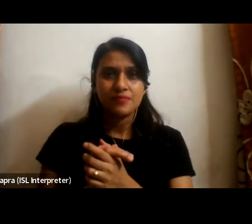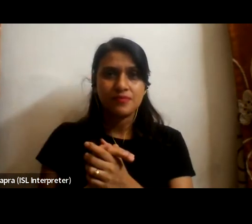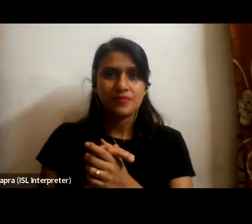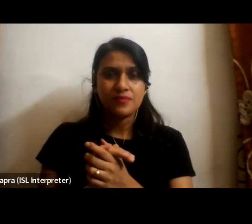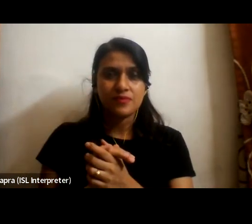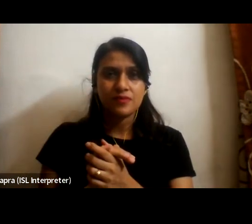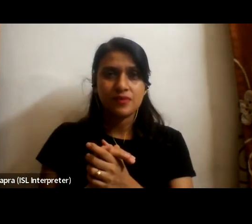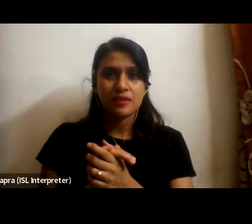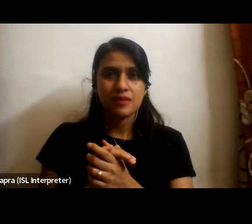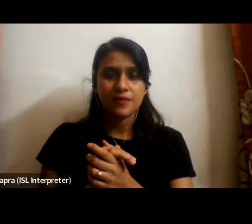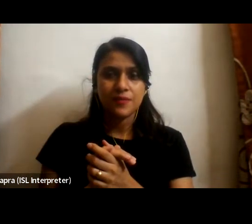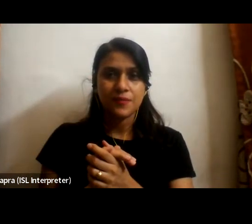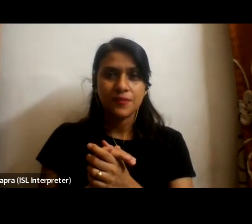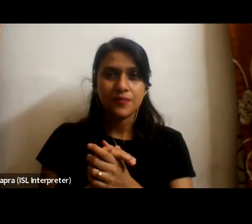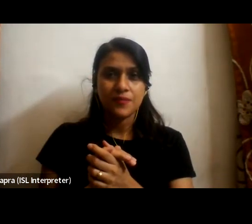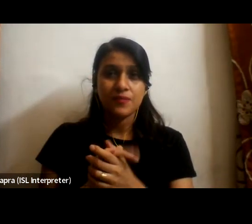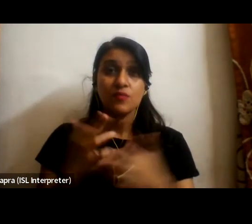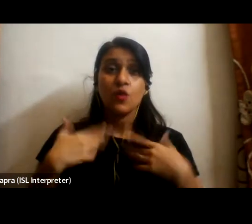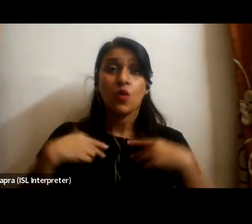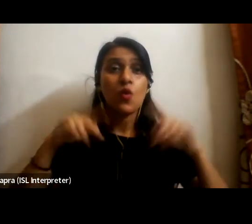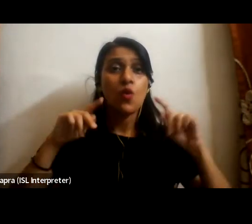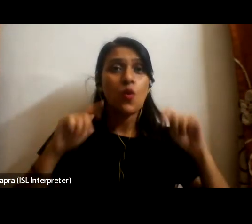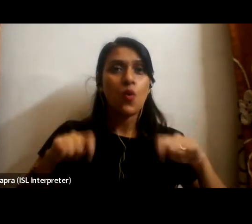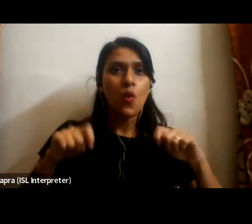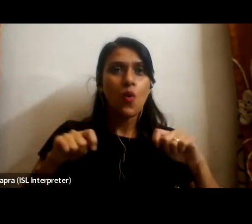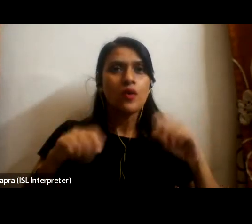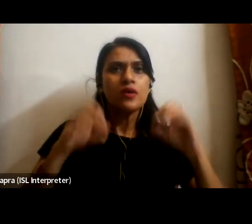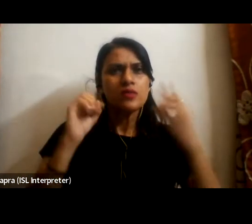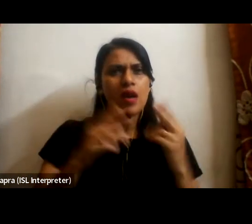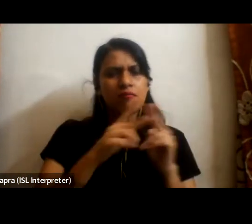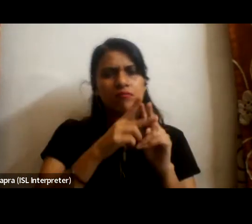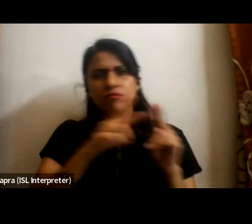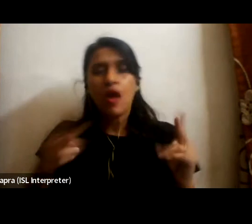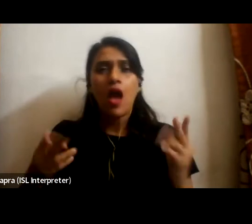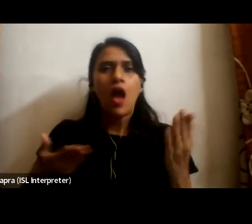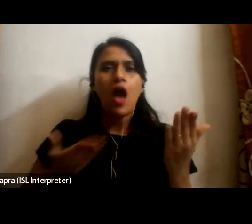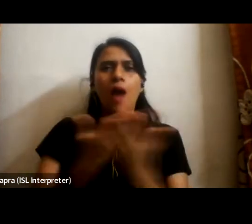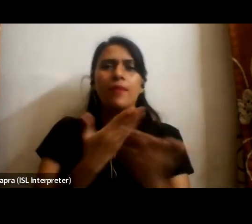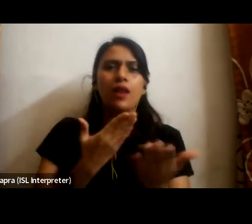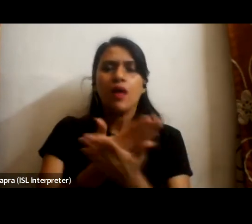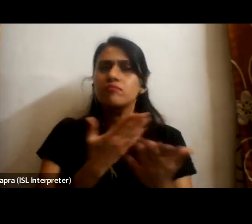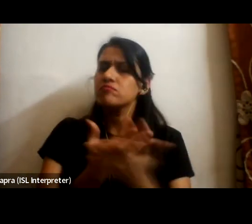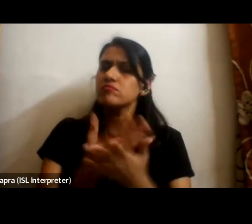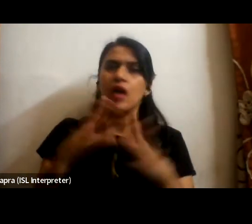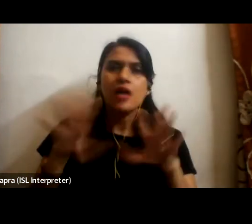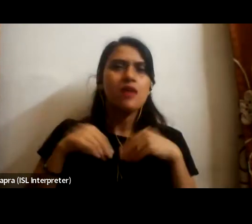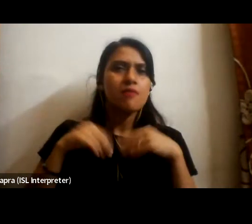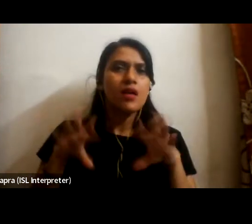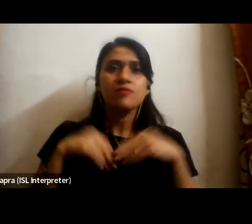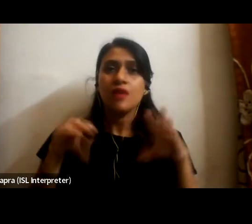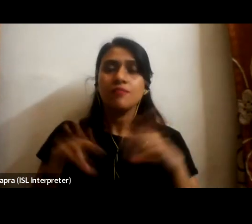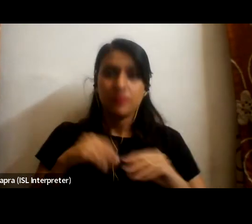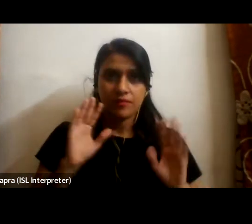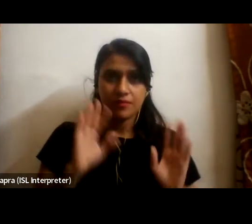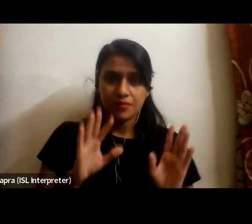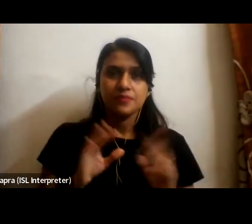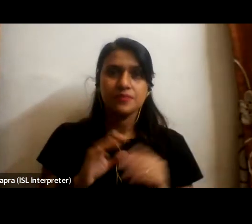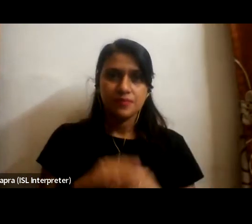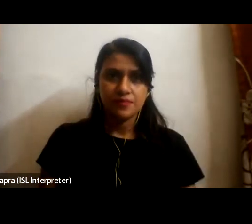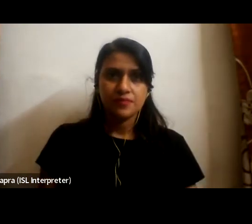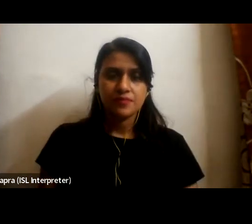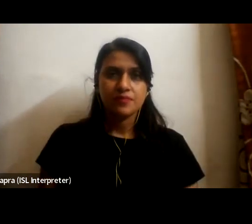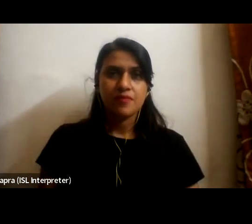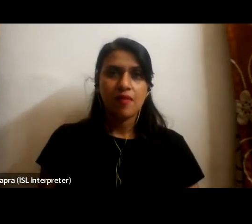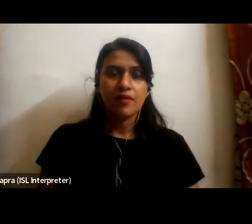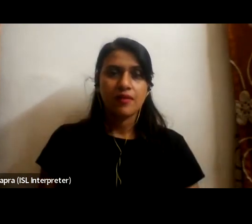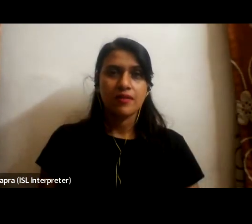much, is that the court starts taking on many more appeals, right? And that is through that special leave petition. So